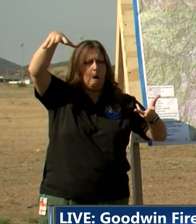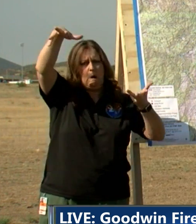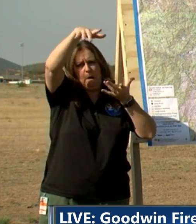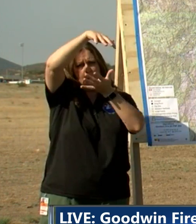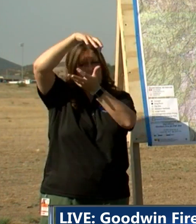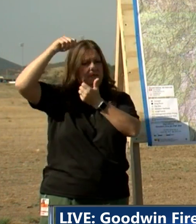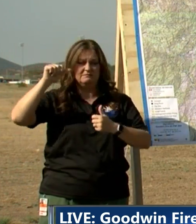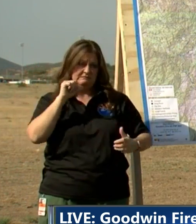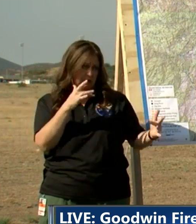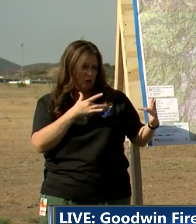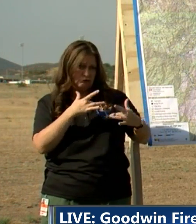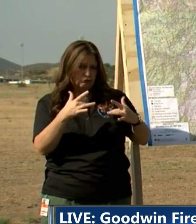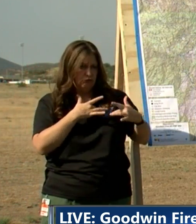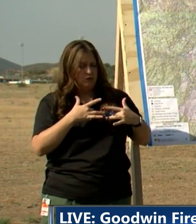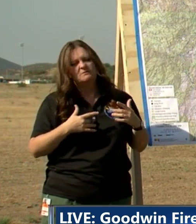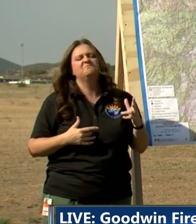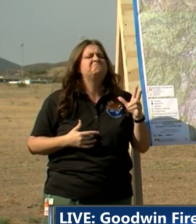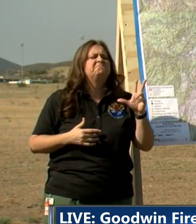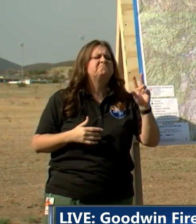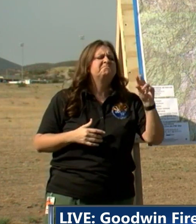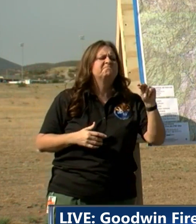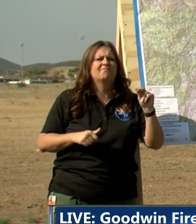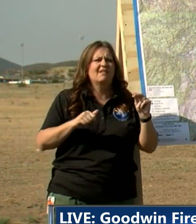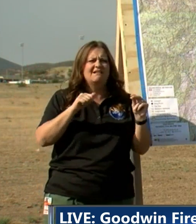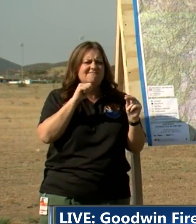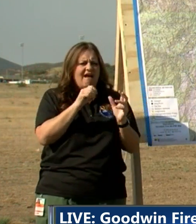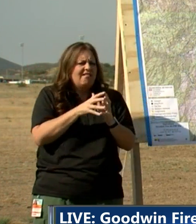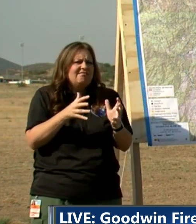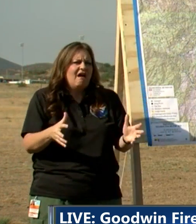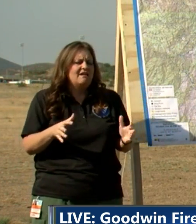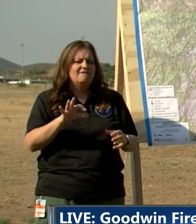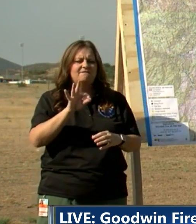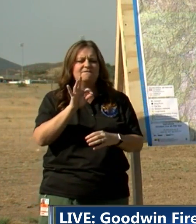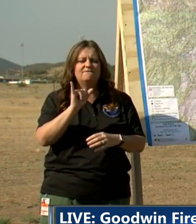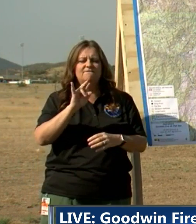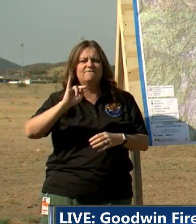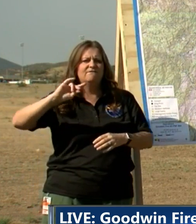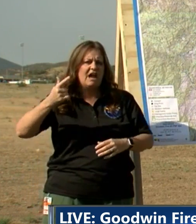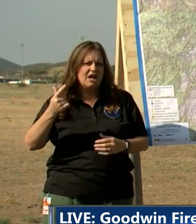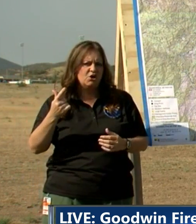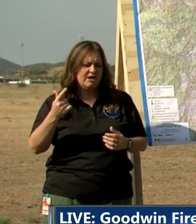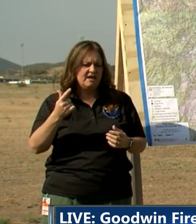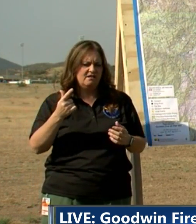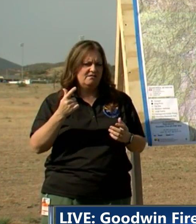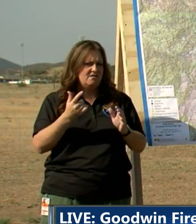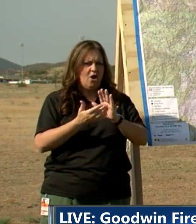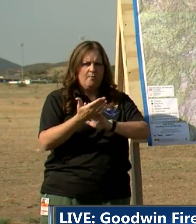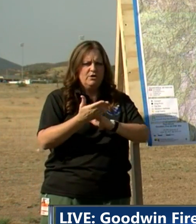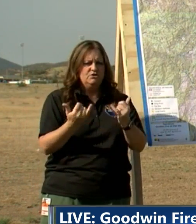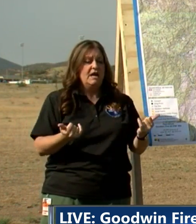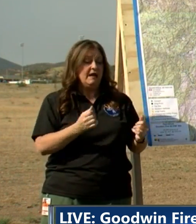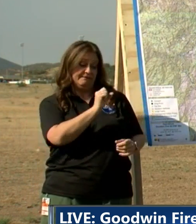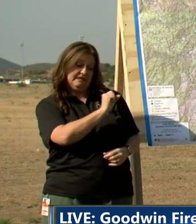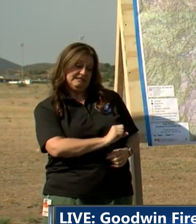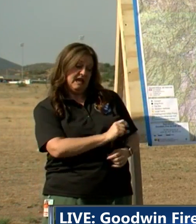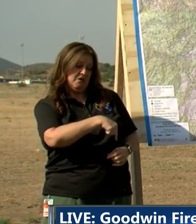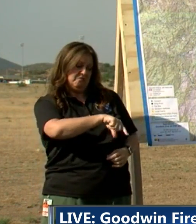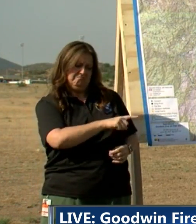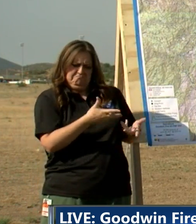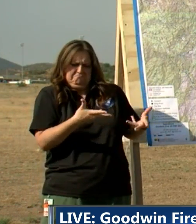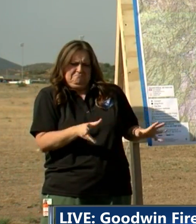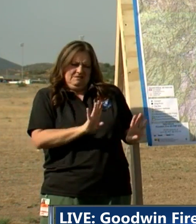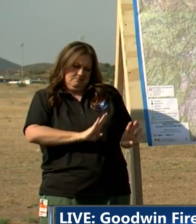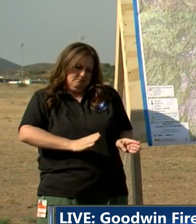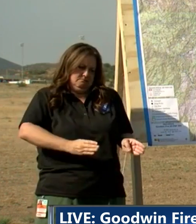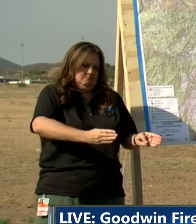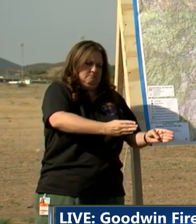concern. No, and there won't be a whole bunch of firing operations today. We've kind of buttoned up the south end and pushed it into